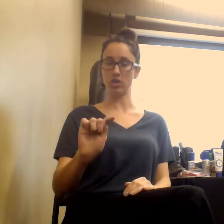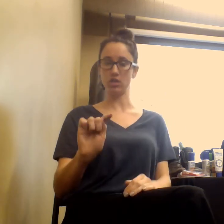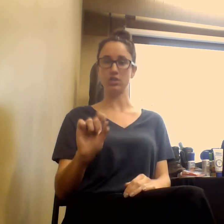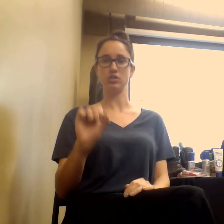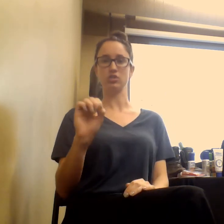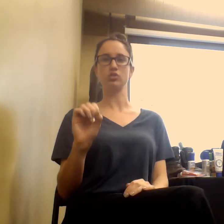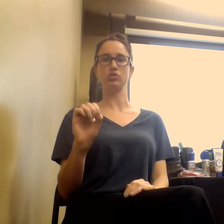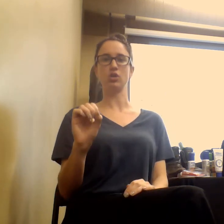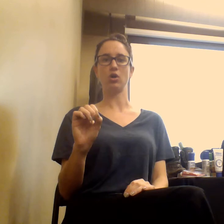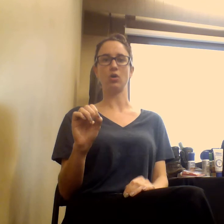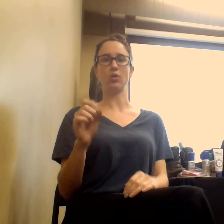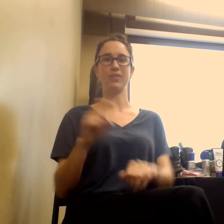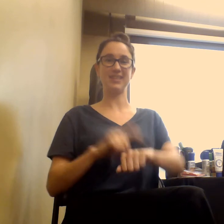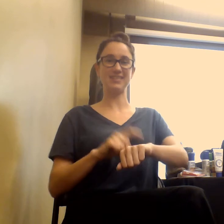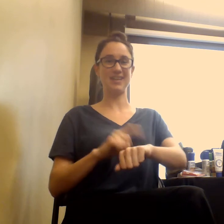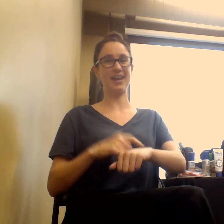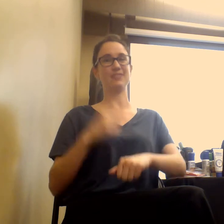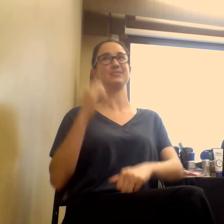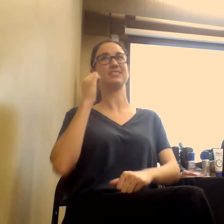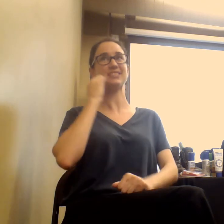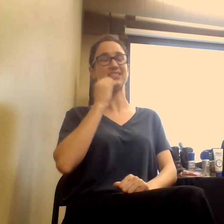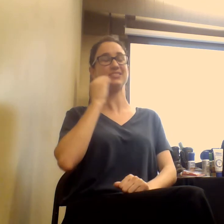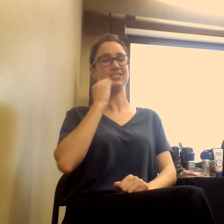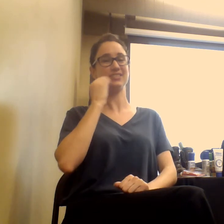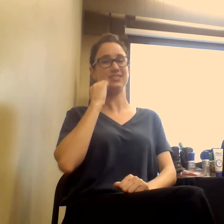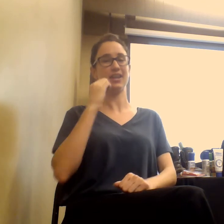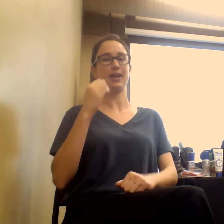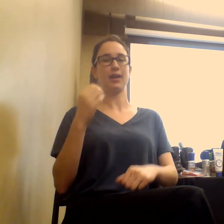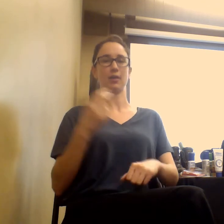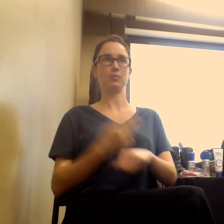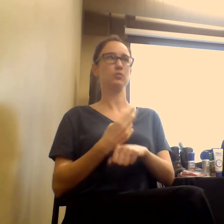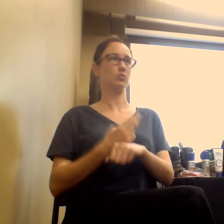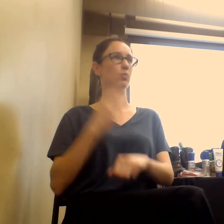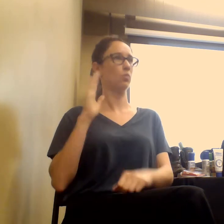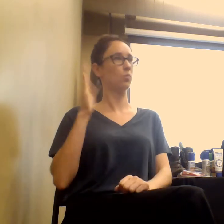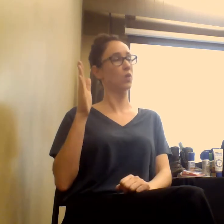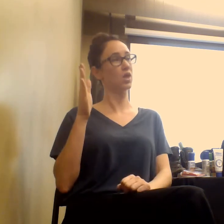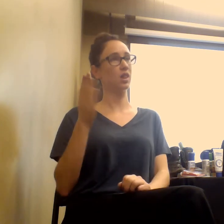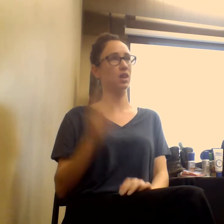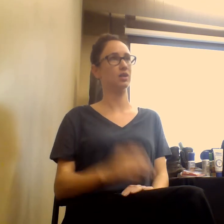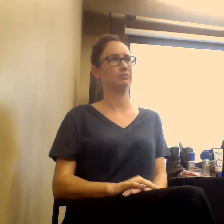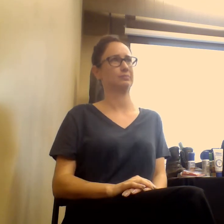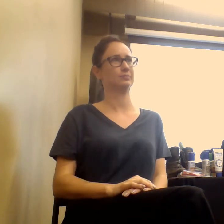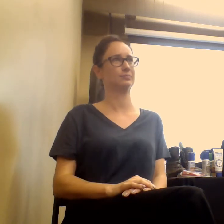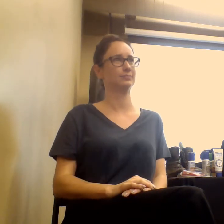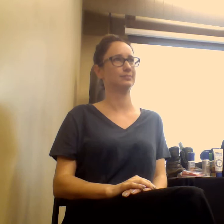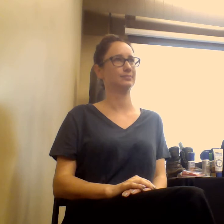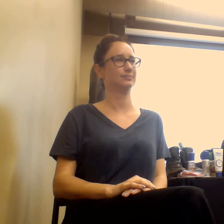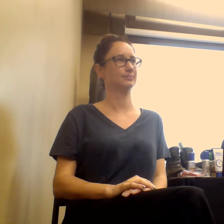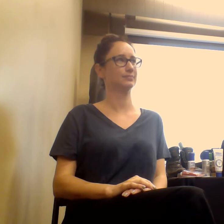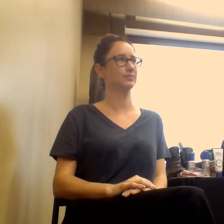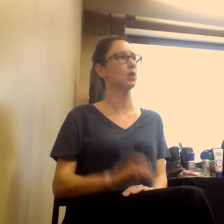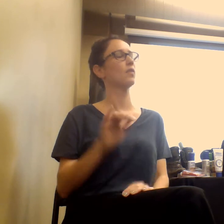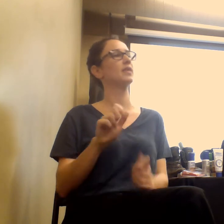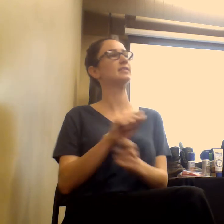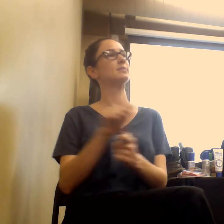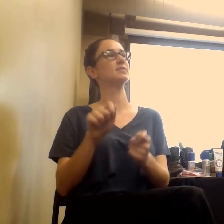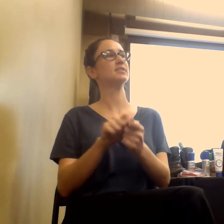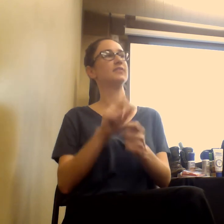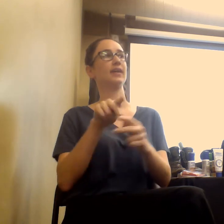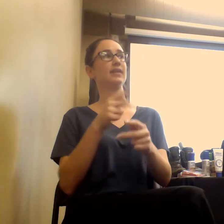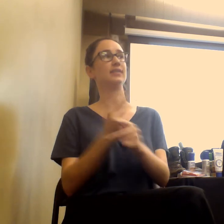old. And I'm hating to give them up, but it's maybe time. So is that a specific type or material? Leather,